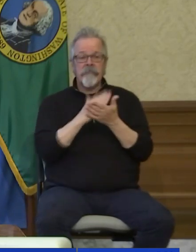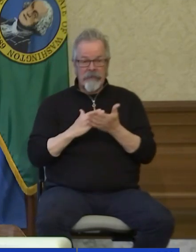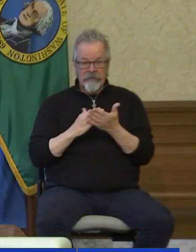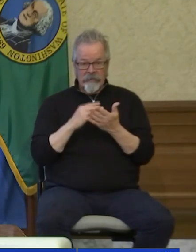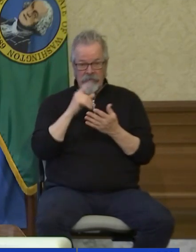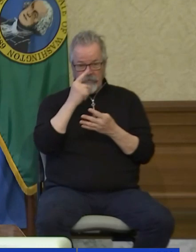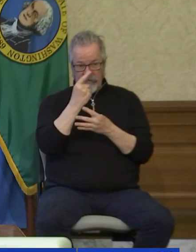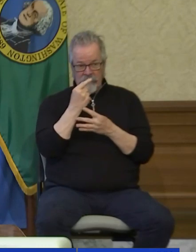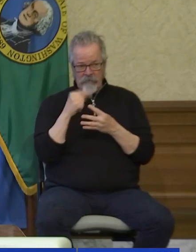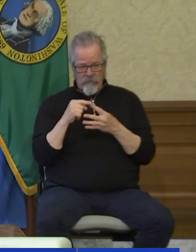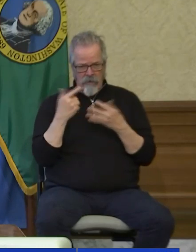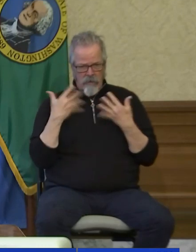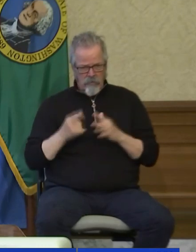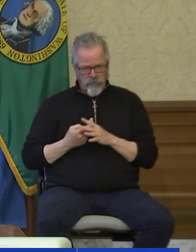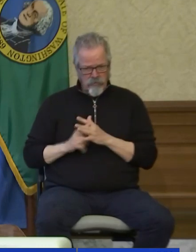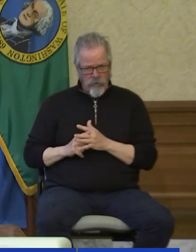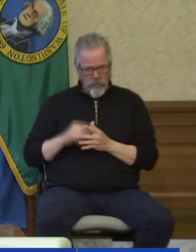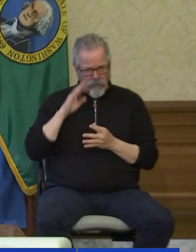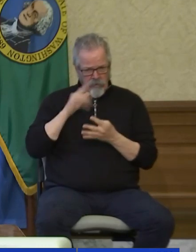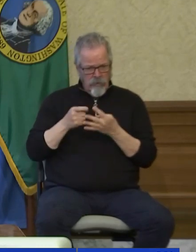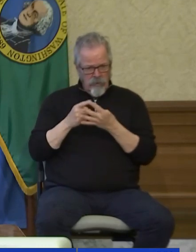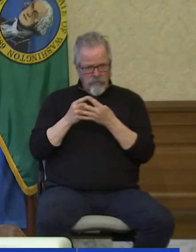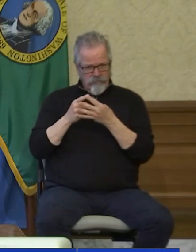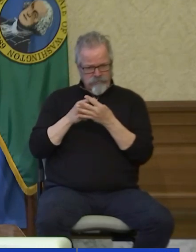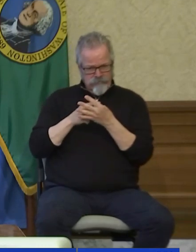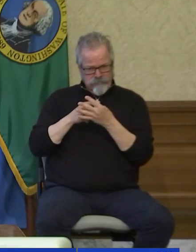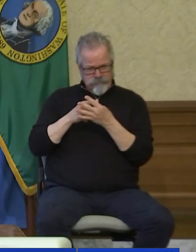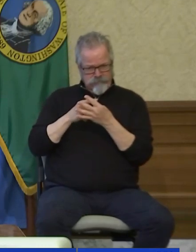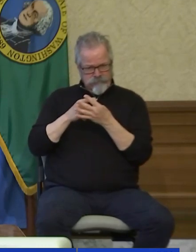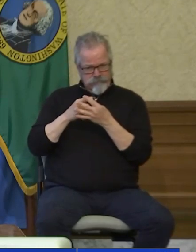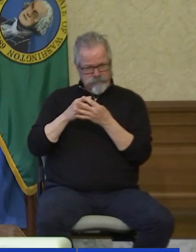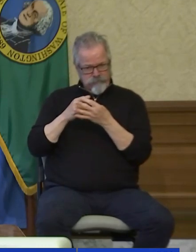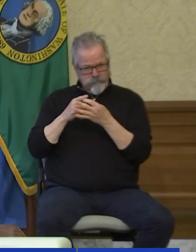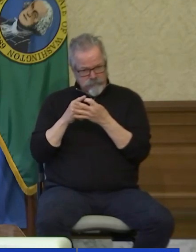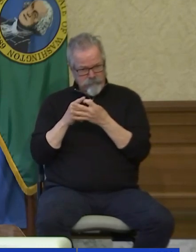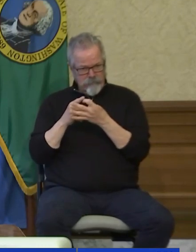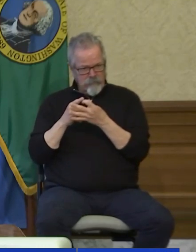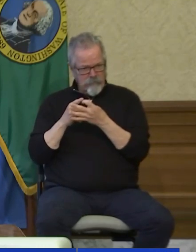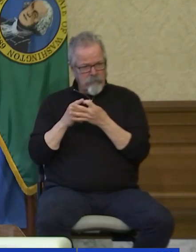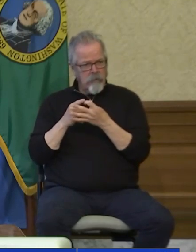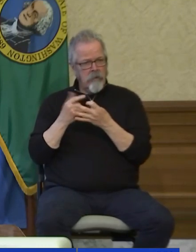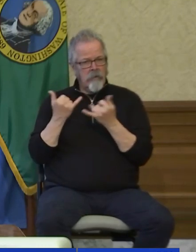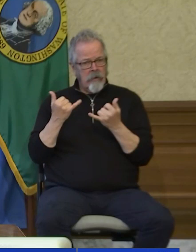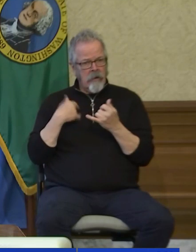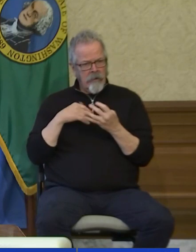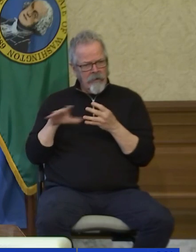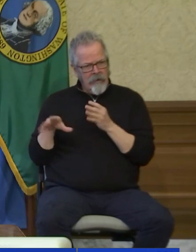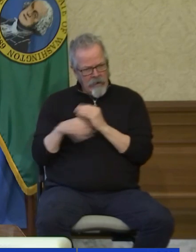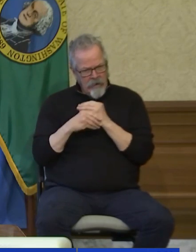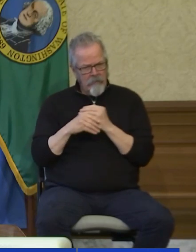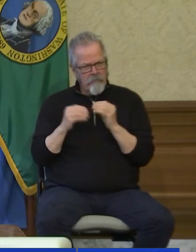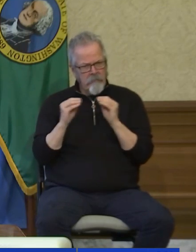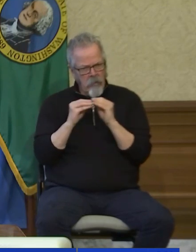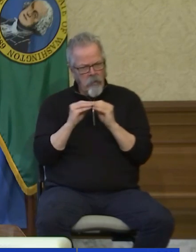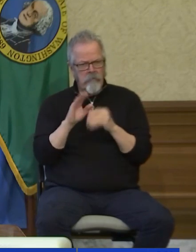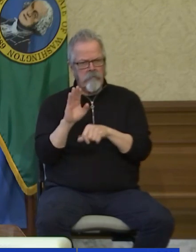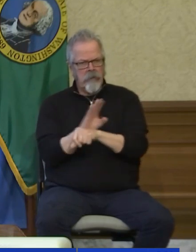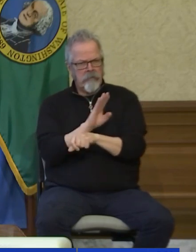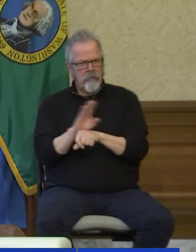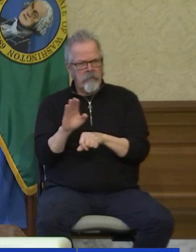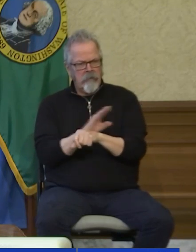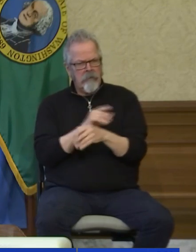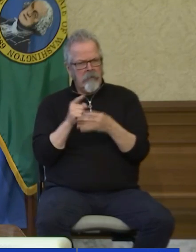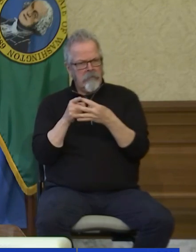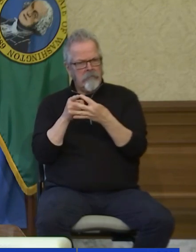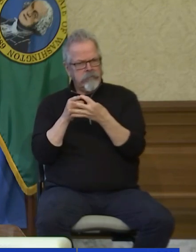need protocols so that they can return safely. And we want to do with them what we did with the construction industry. Very